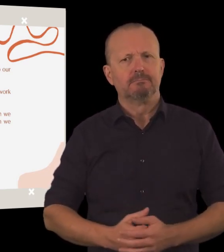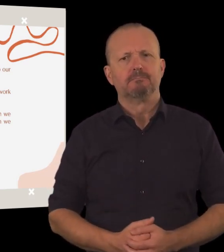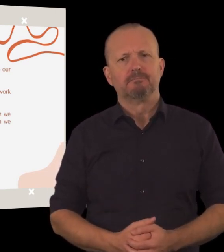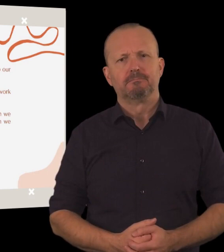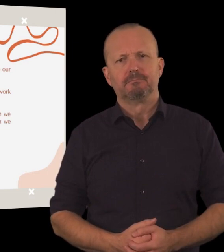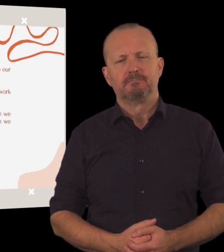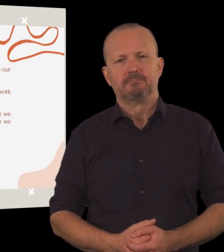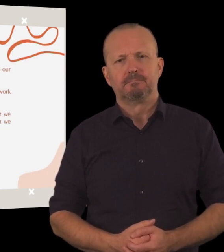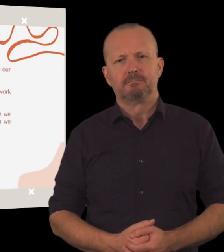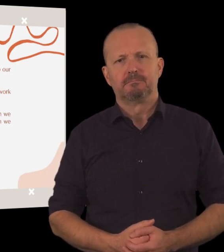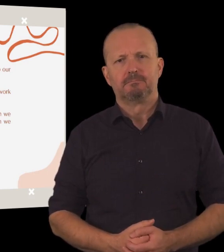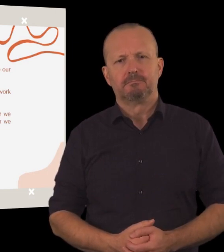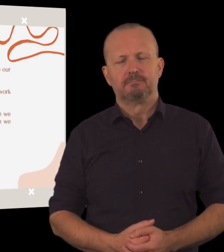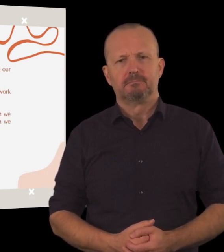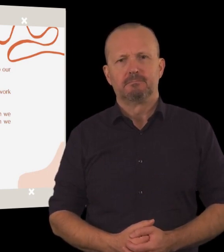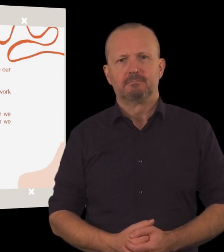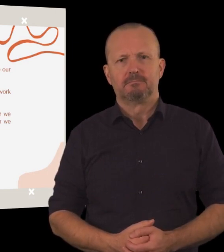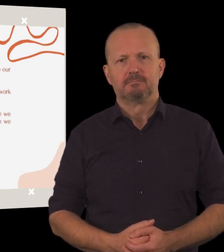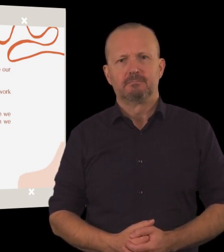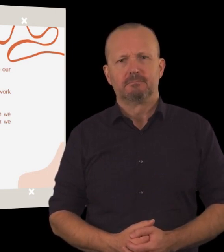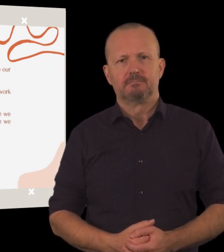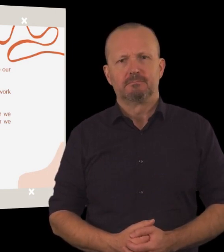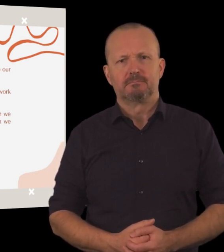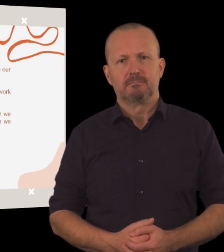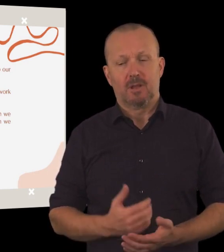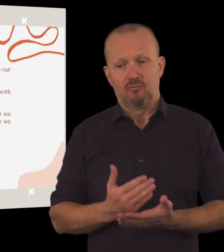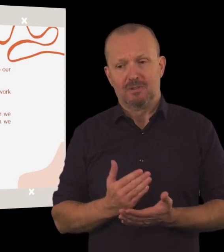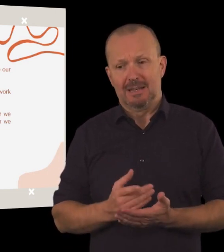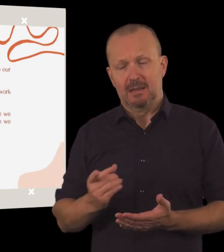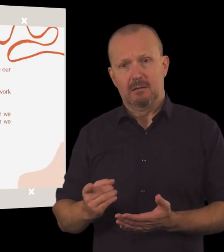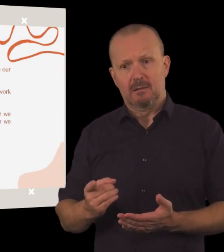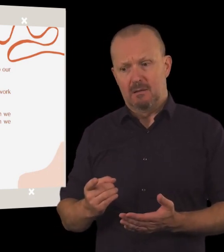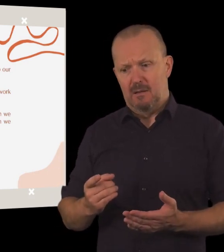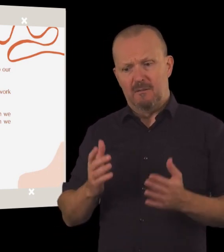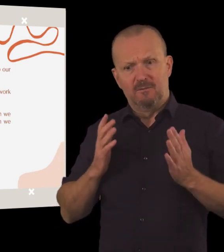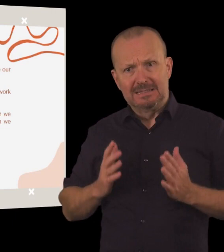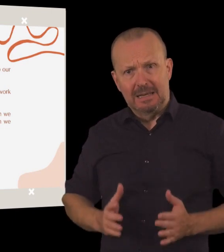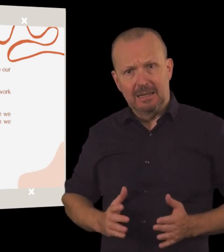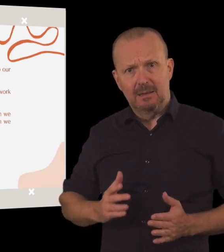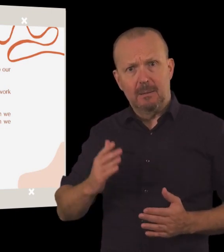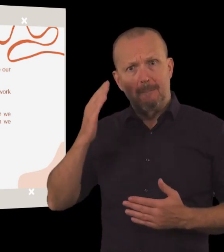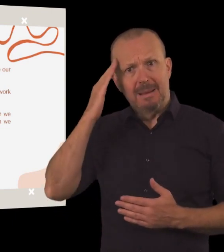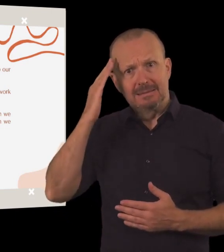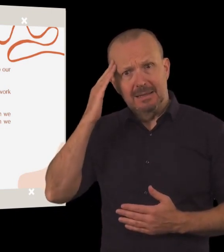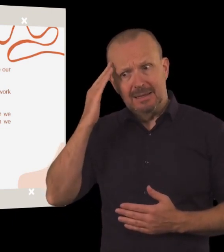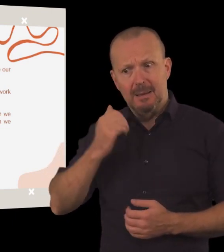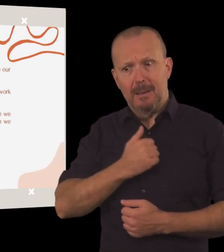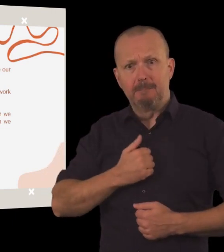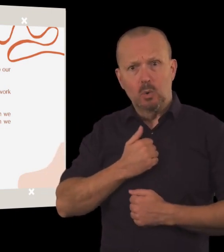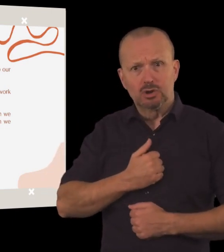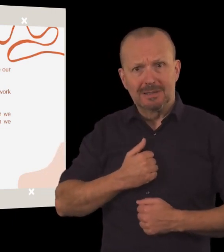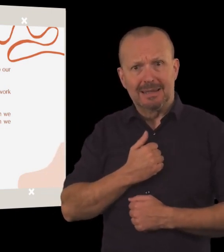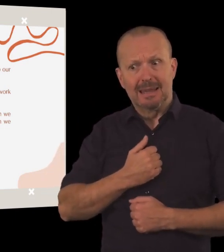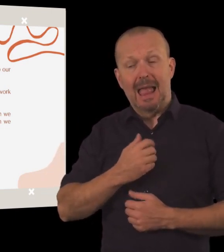every day. We want our artists to have the best experience coming to Artsenta, and we want to contribute to filling to their wells